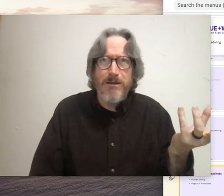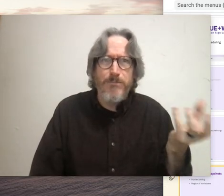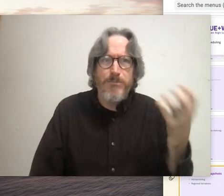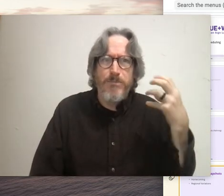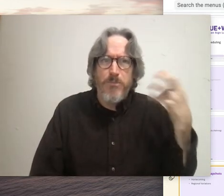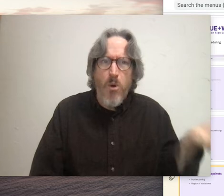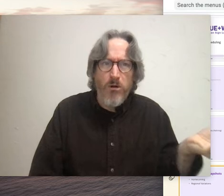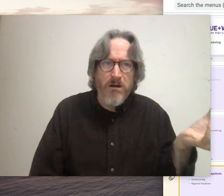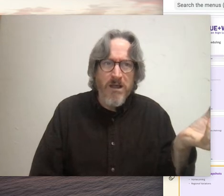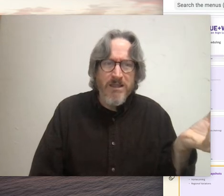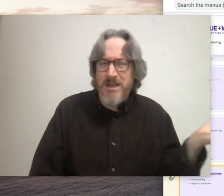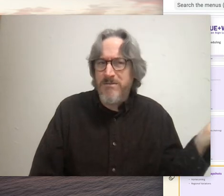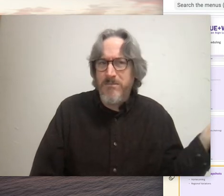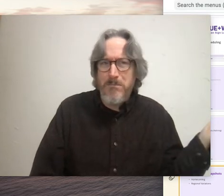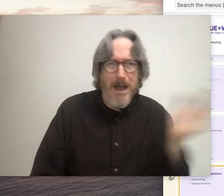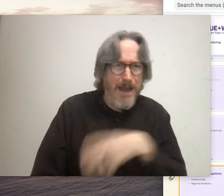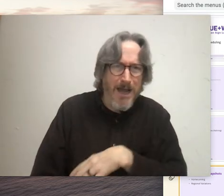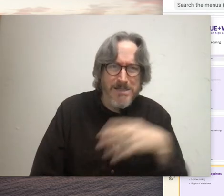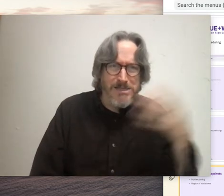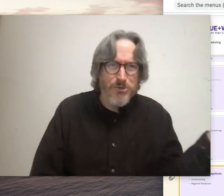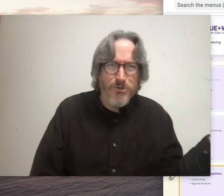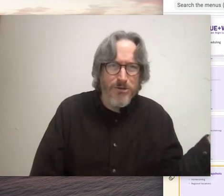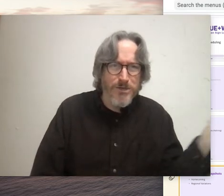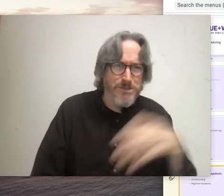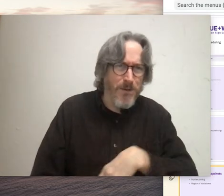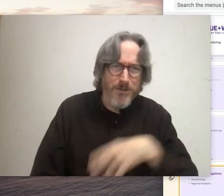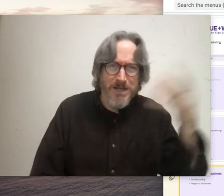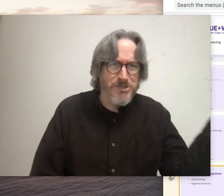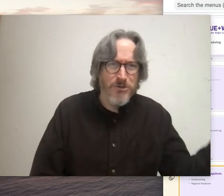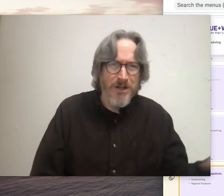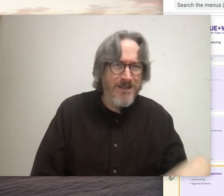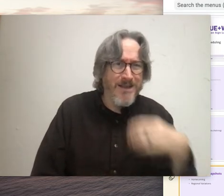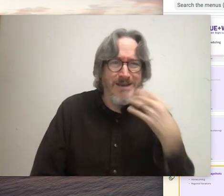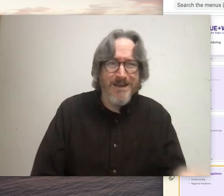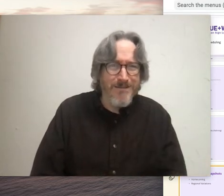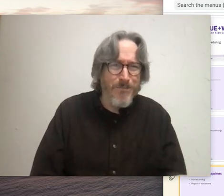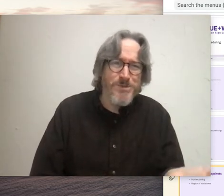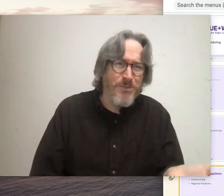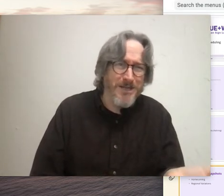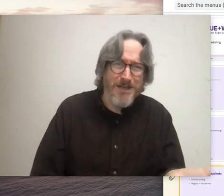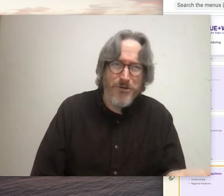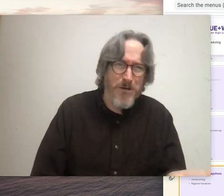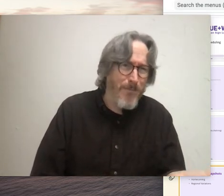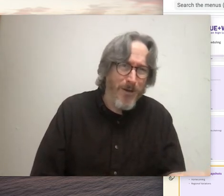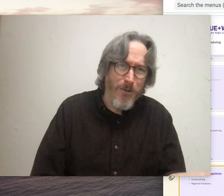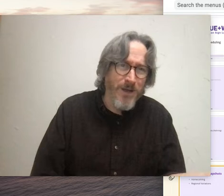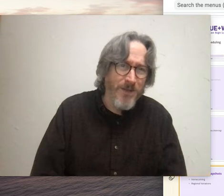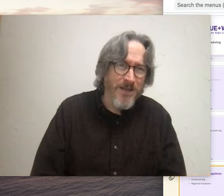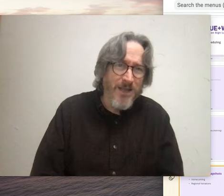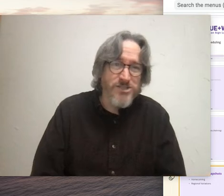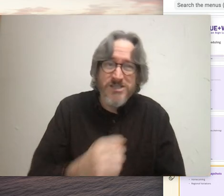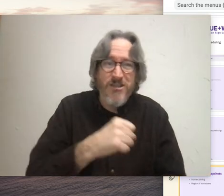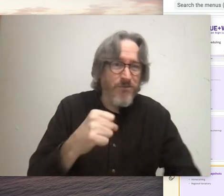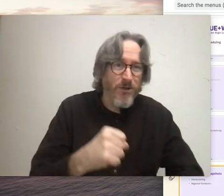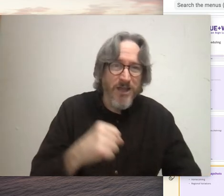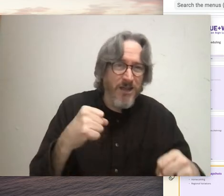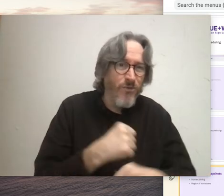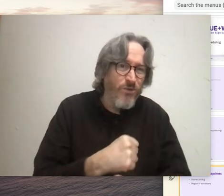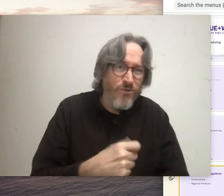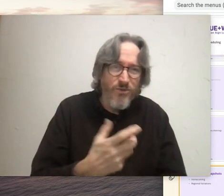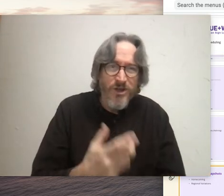be more than my high school, which was a public high school. Most people didn't give a crap about homecoming. It was just another